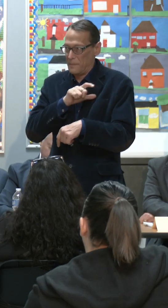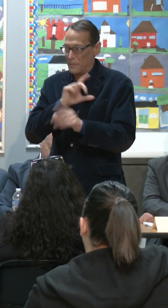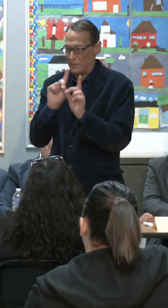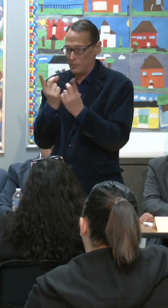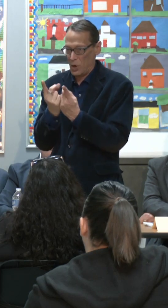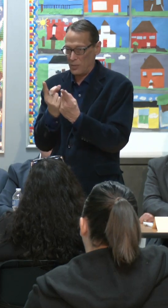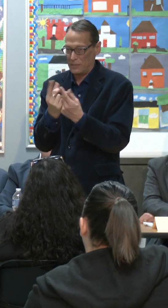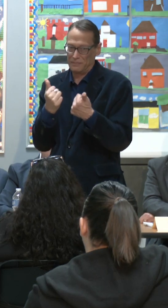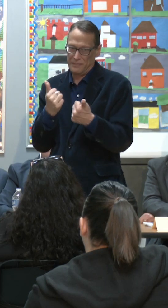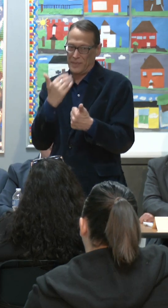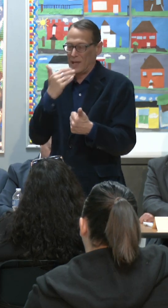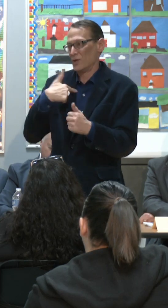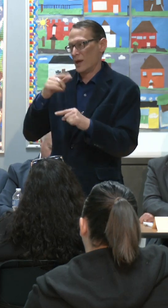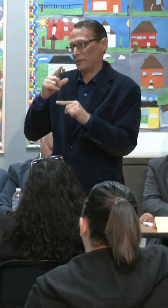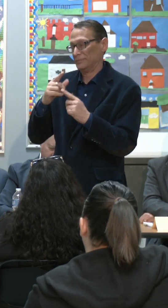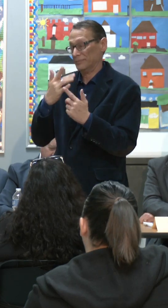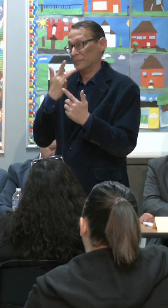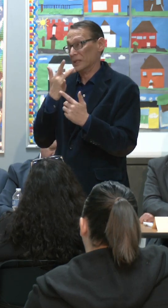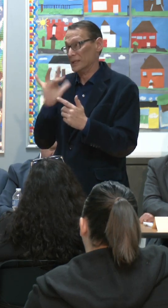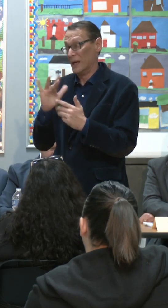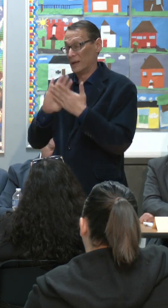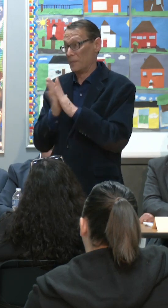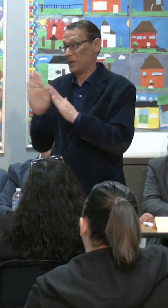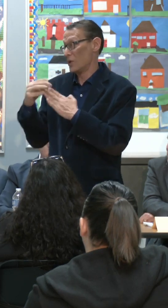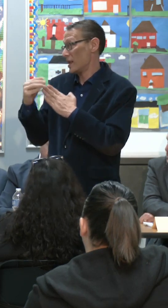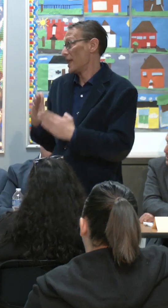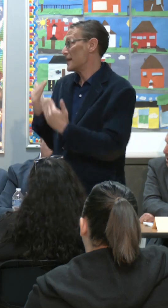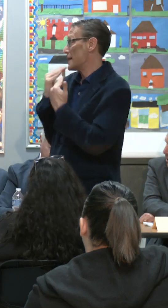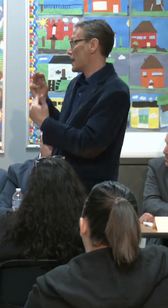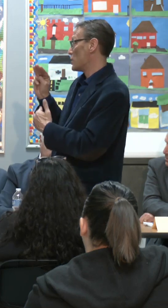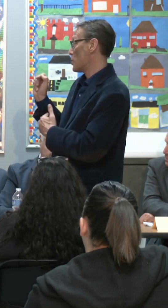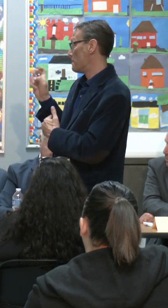now. All right, I don't know if I'm gonna get through this.